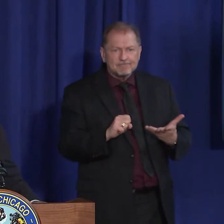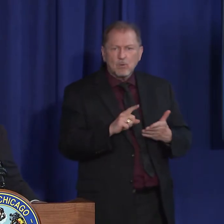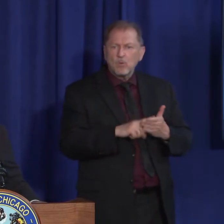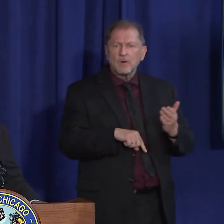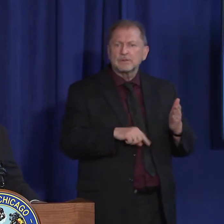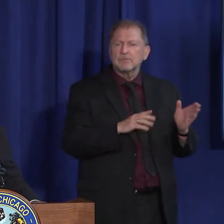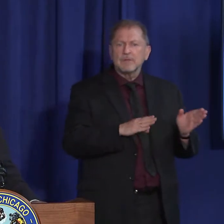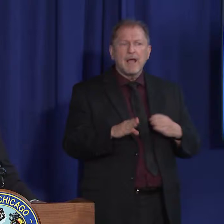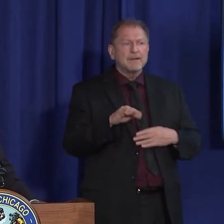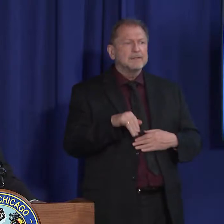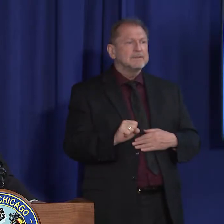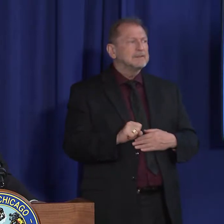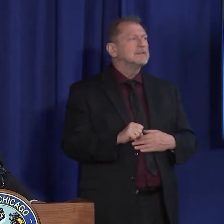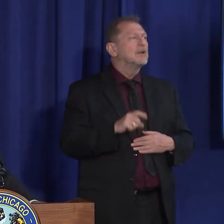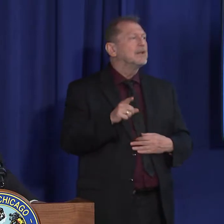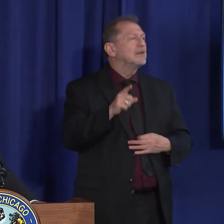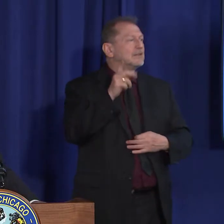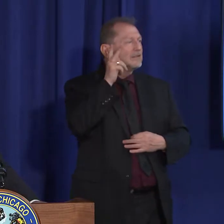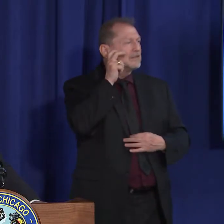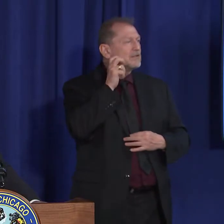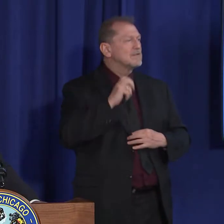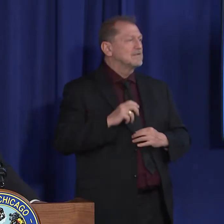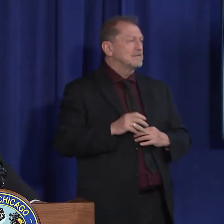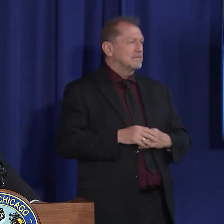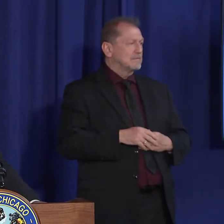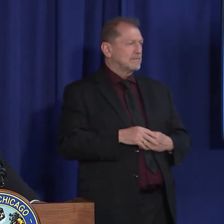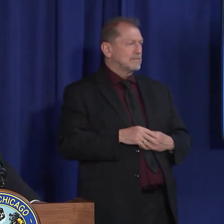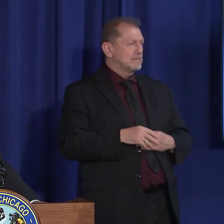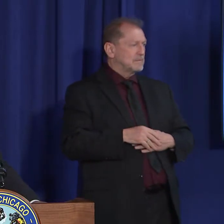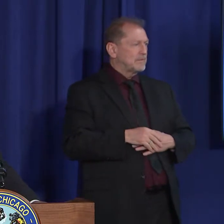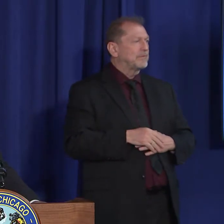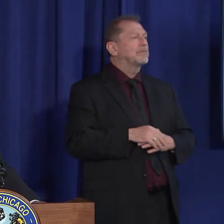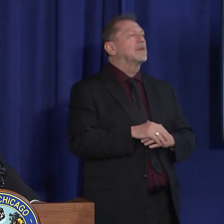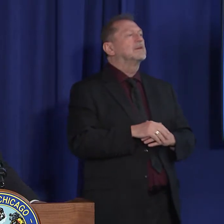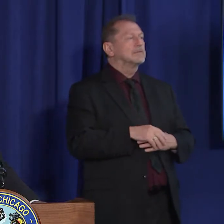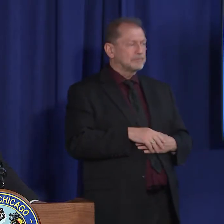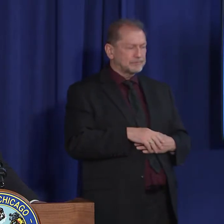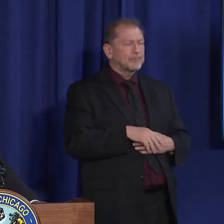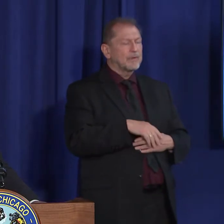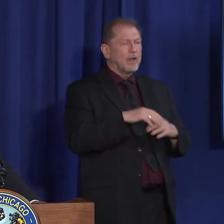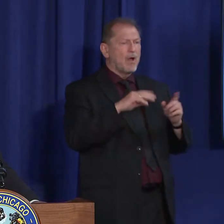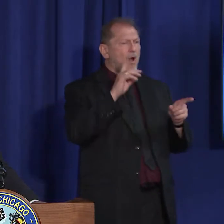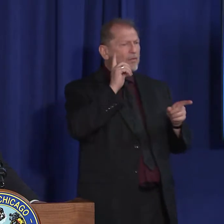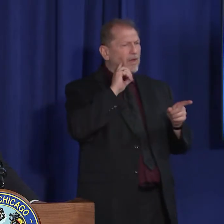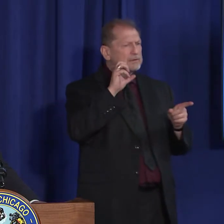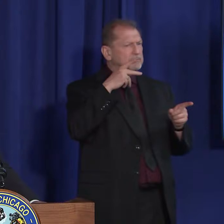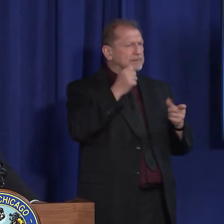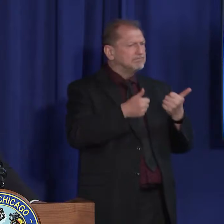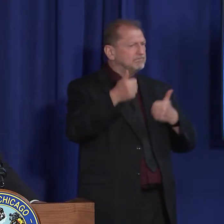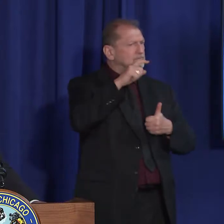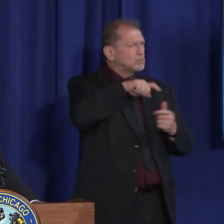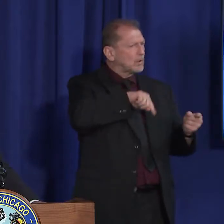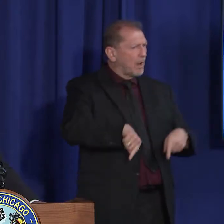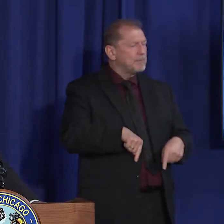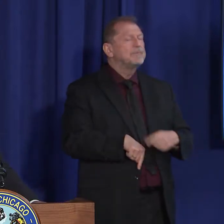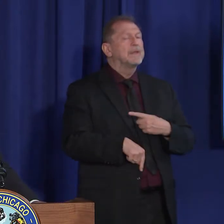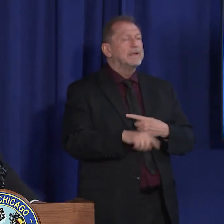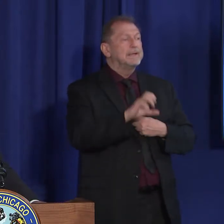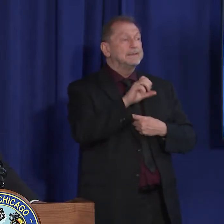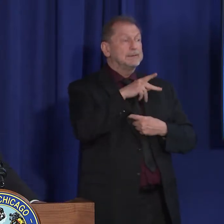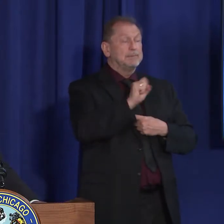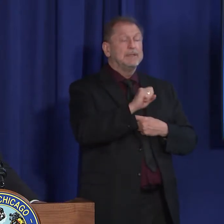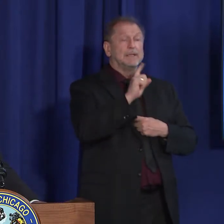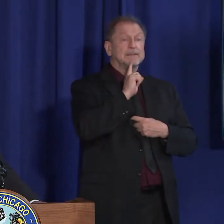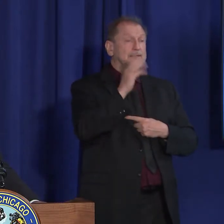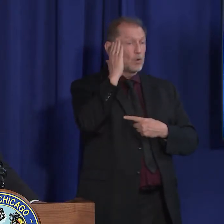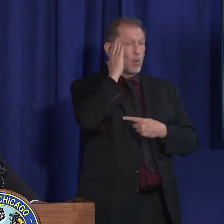Oh, okay. He was listed earlier on the. yeah. CPS is obviously aware of the decision that we're announcing